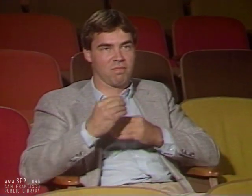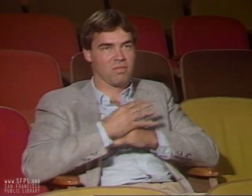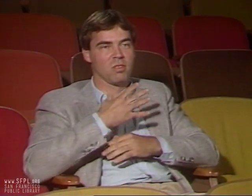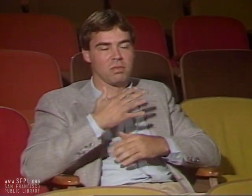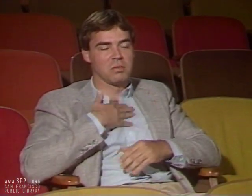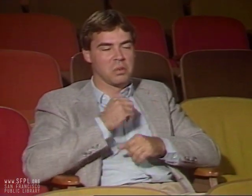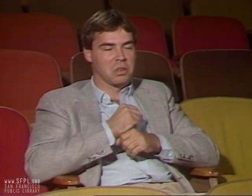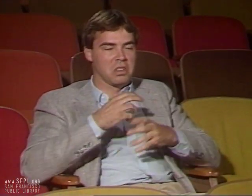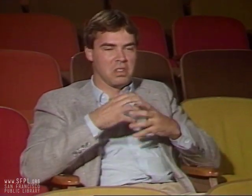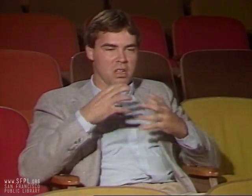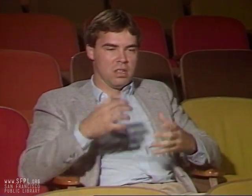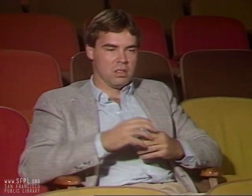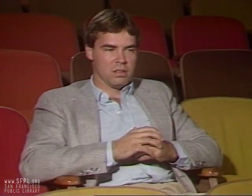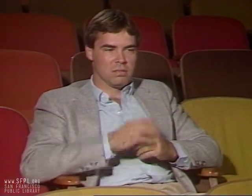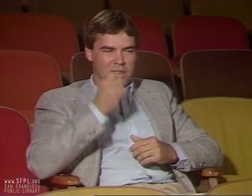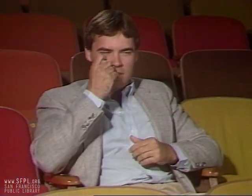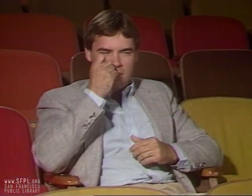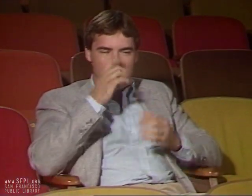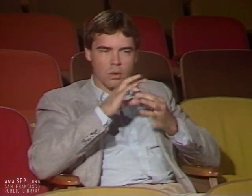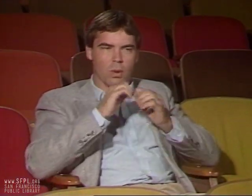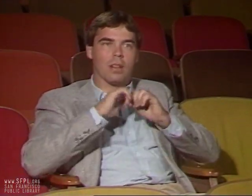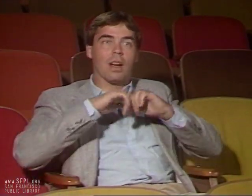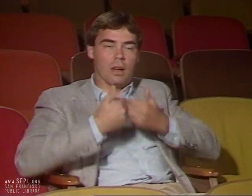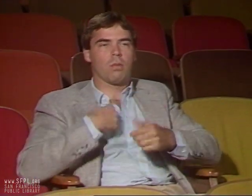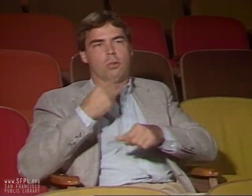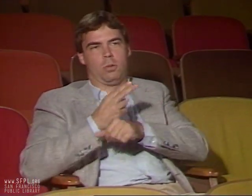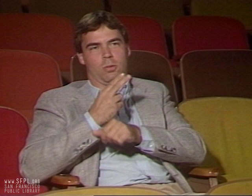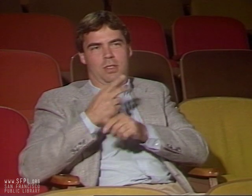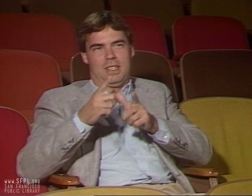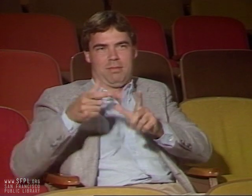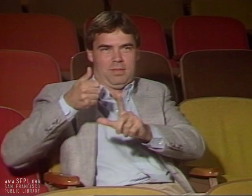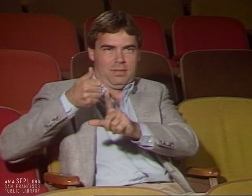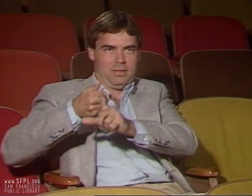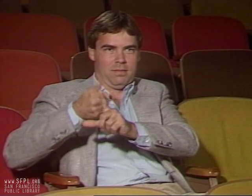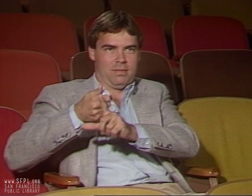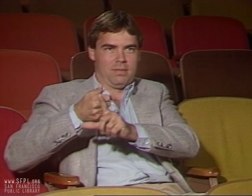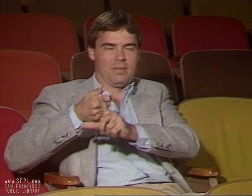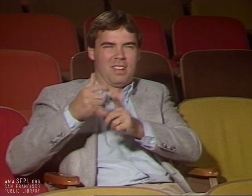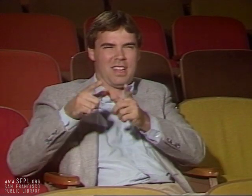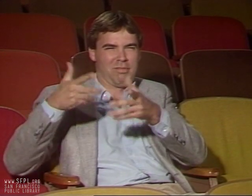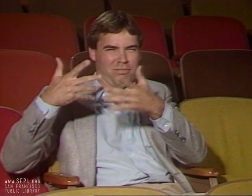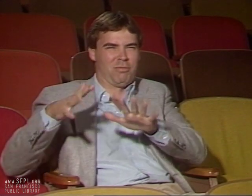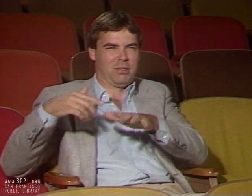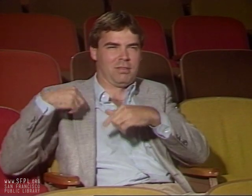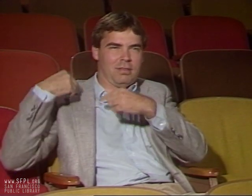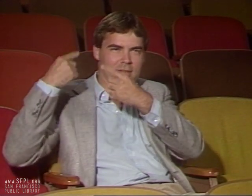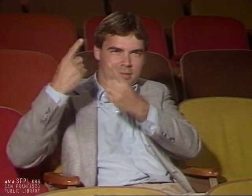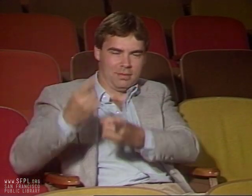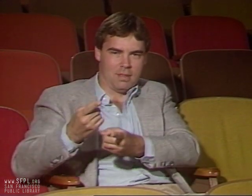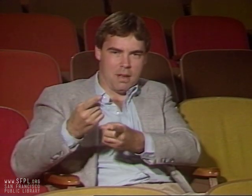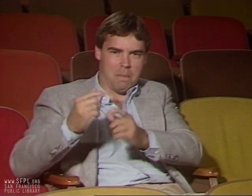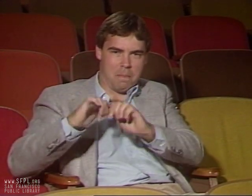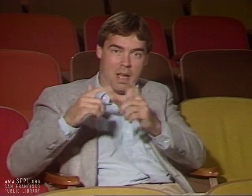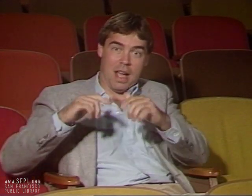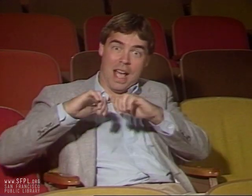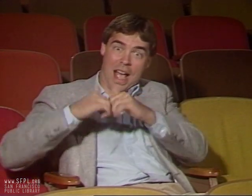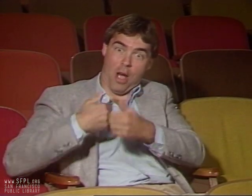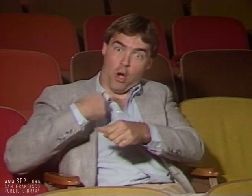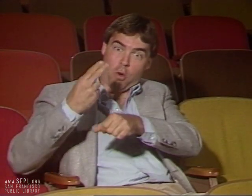Film has had a tremendous influence on my work and how I use ASL in it. My family is deaf and has their own film production